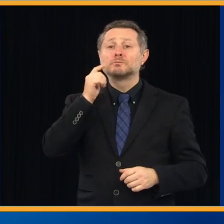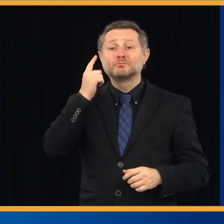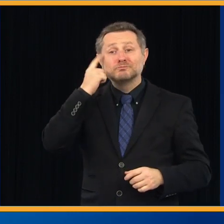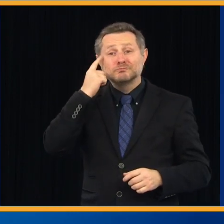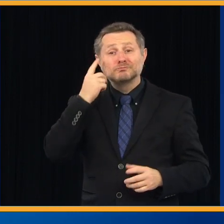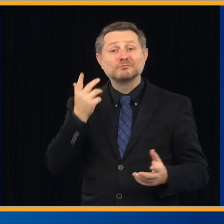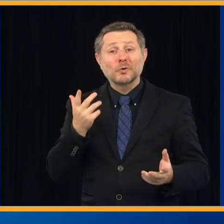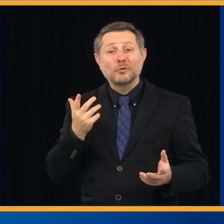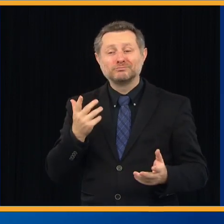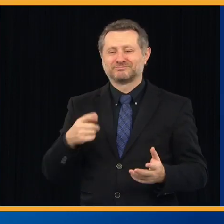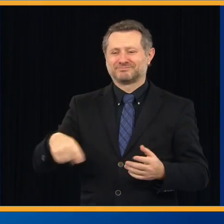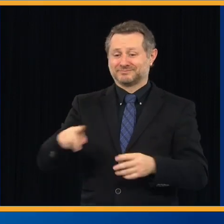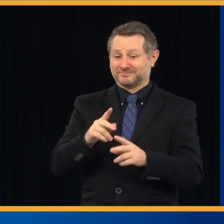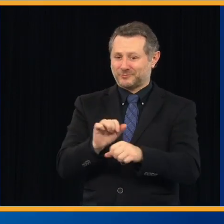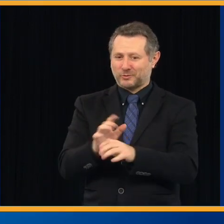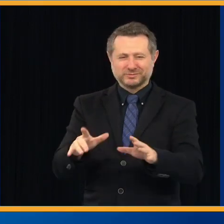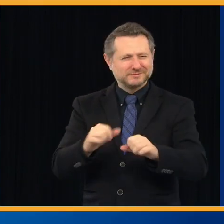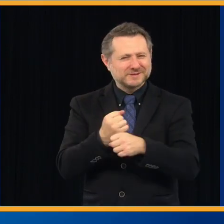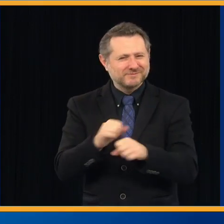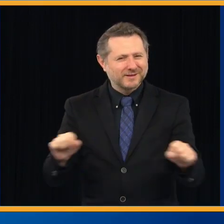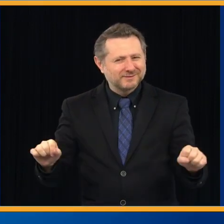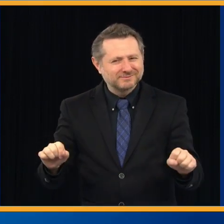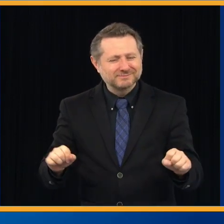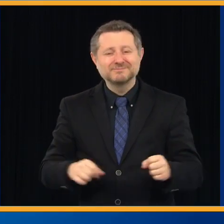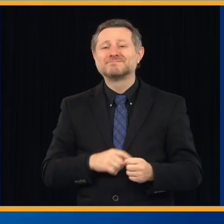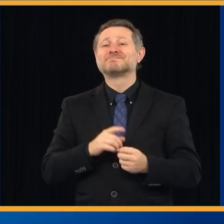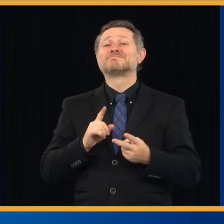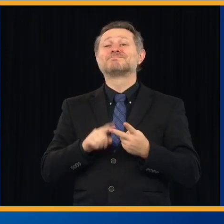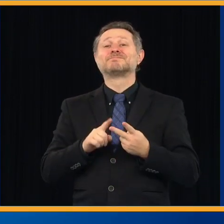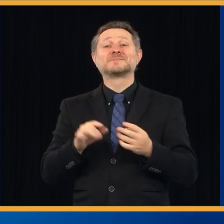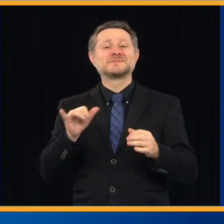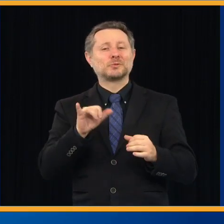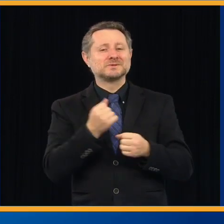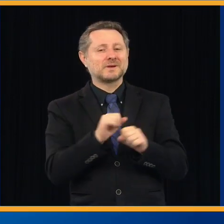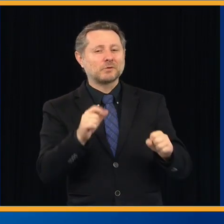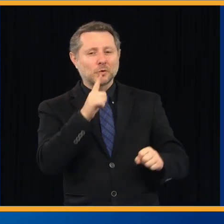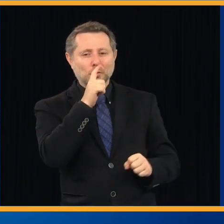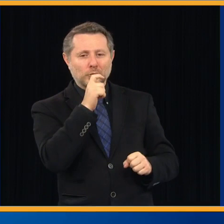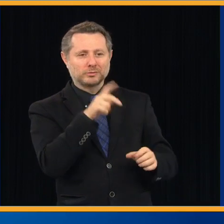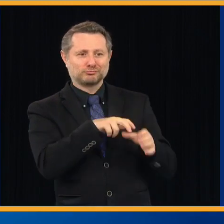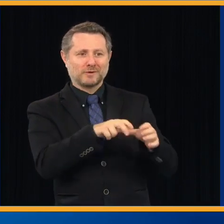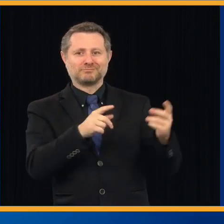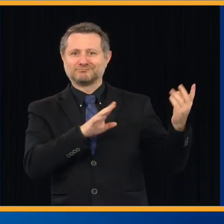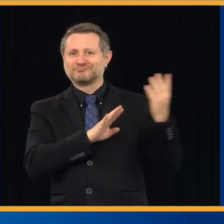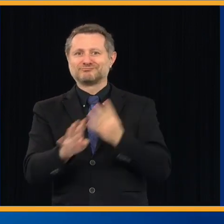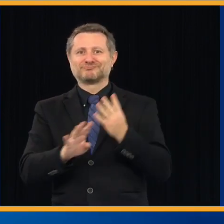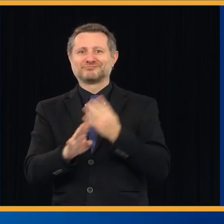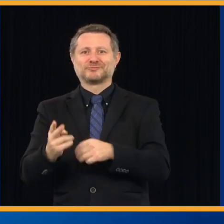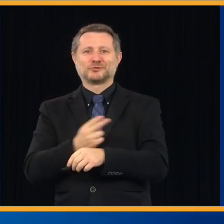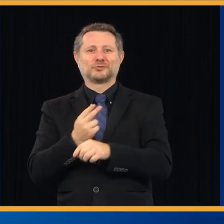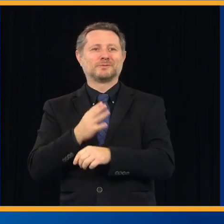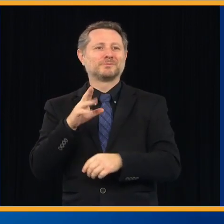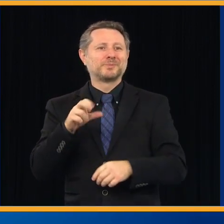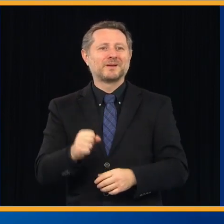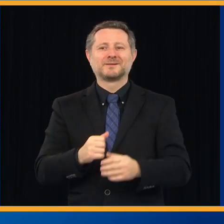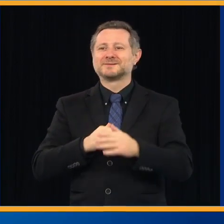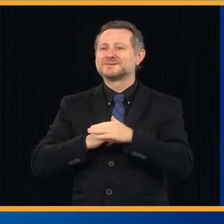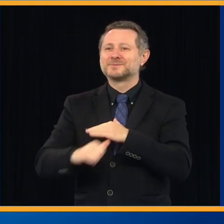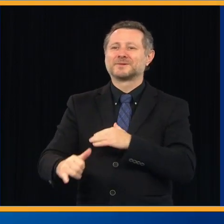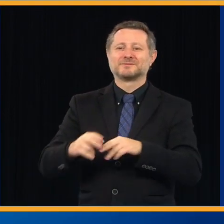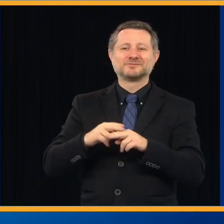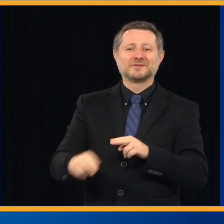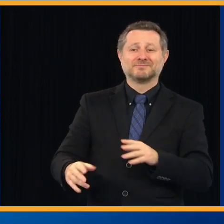who have to work in that environment, but it's also right for the riding public. And we want people to know who need to